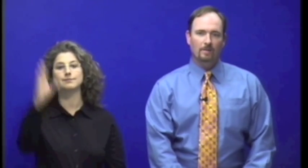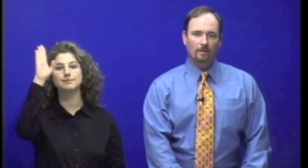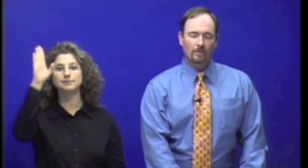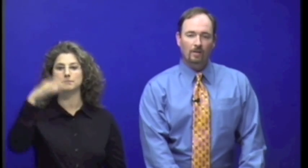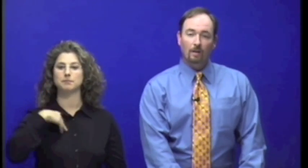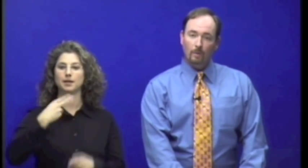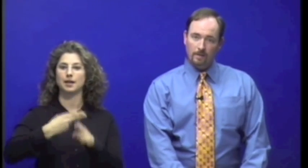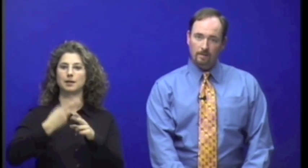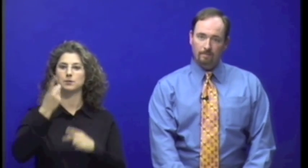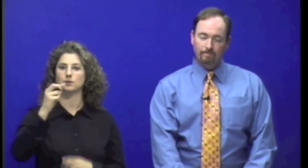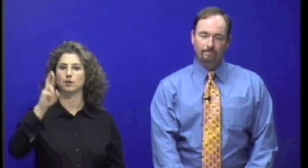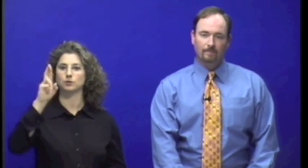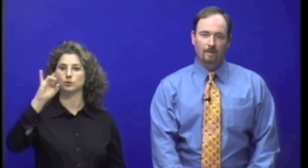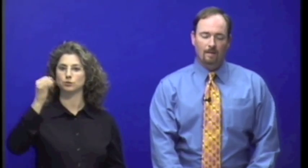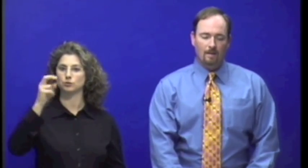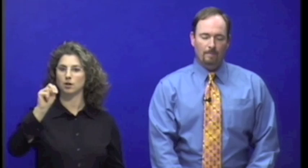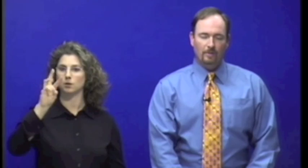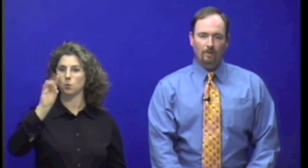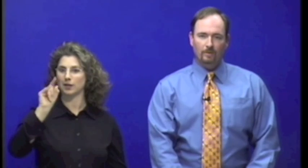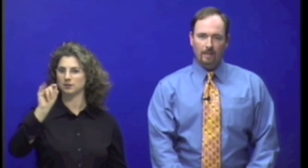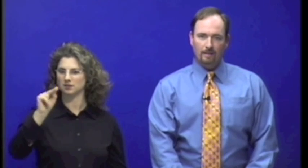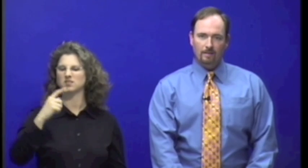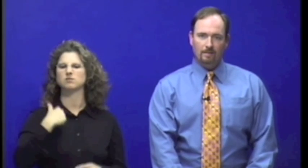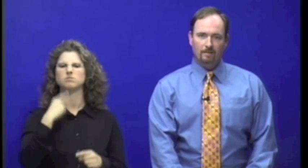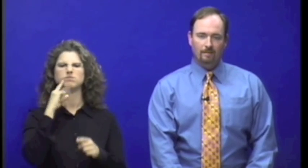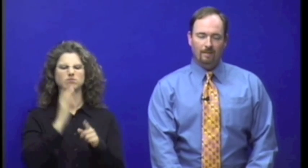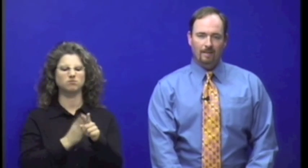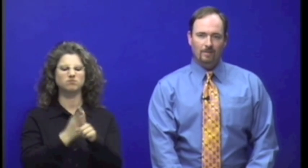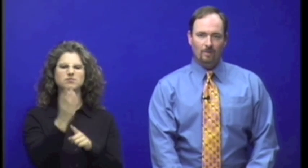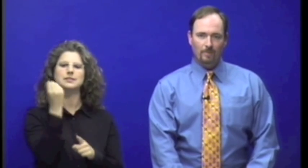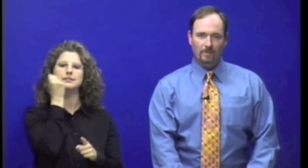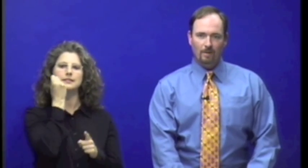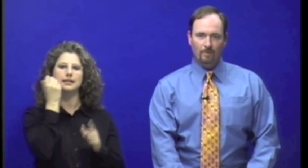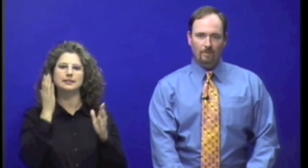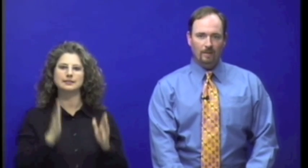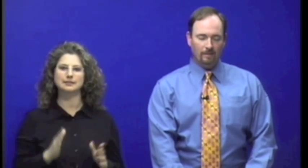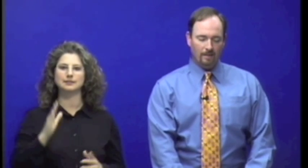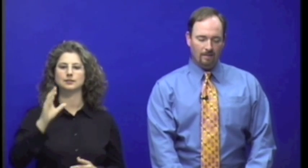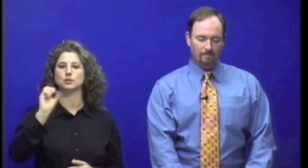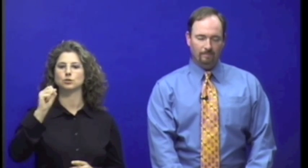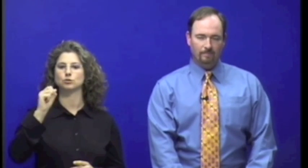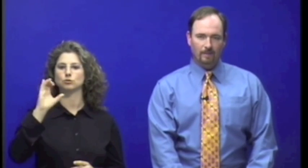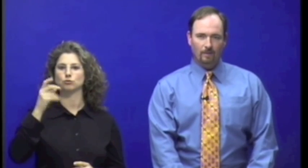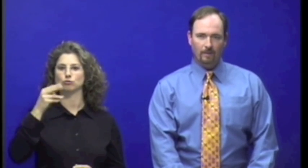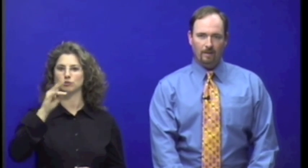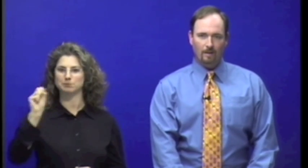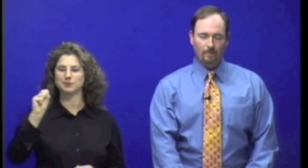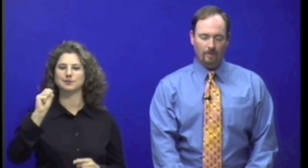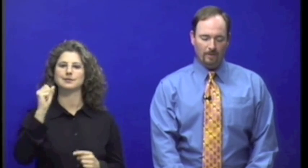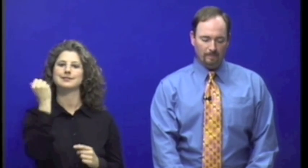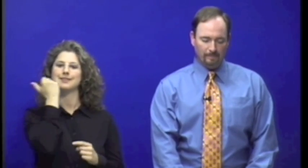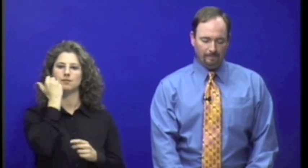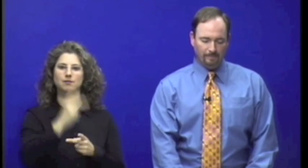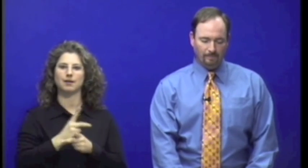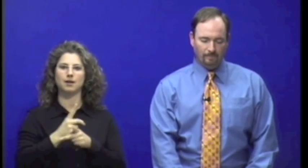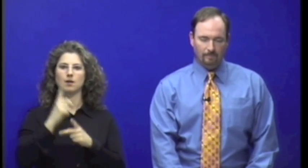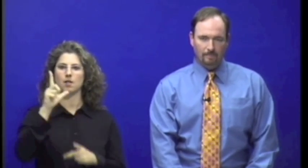Hello, my name is Dr. John Weston. I'm a general dentist at Scripps Center for Dental Care in La Jolla,